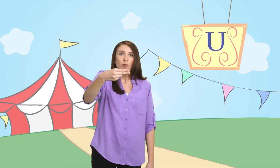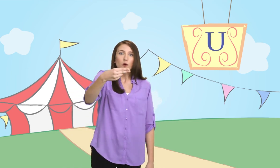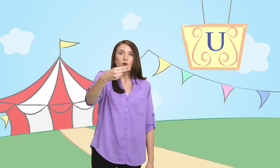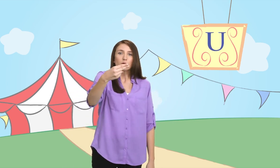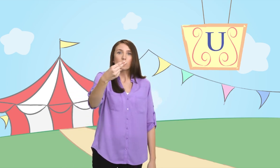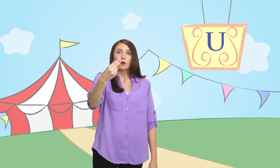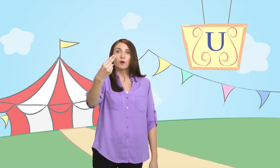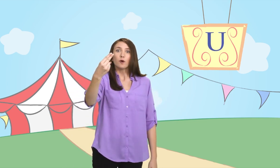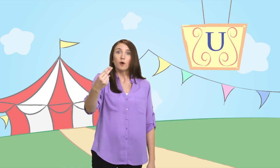It's a cannon.